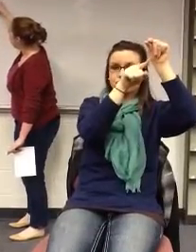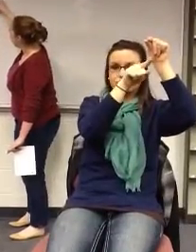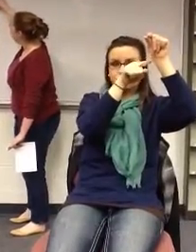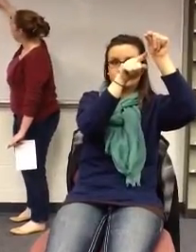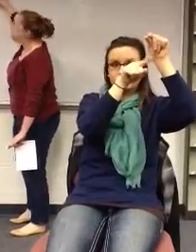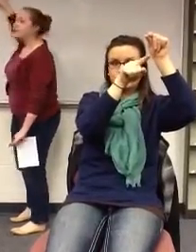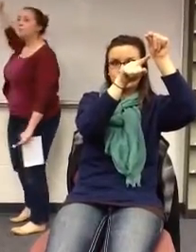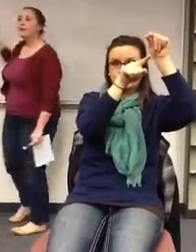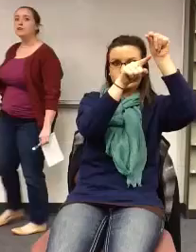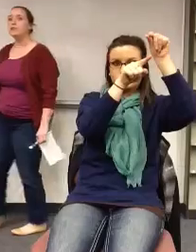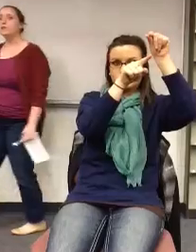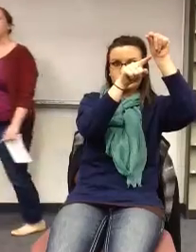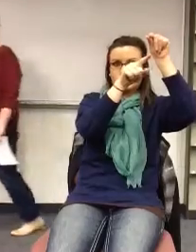is an irrational number.